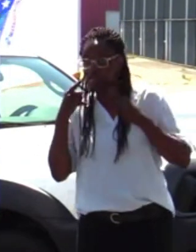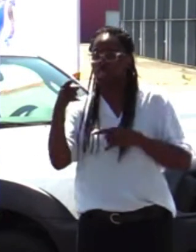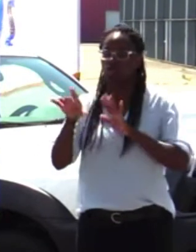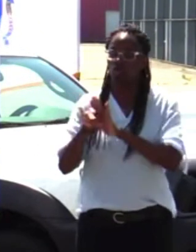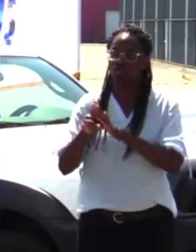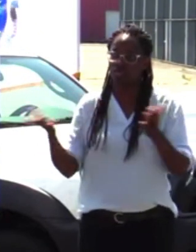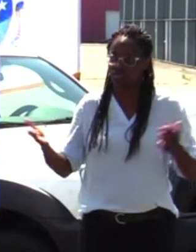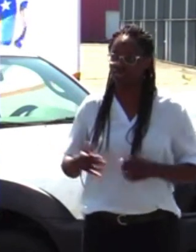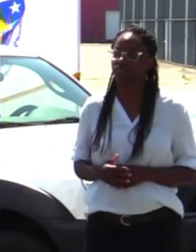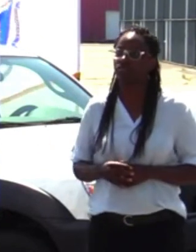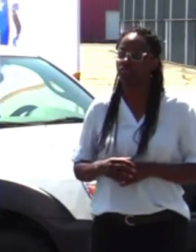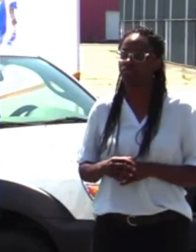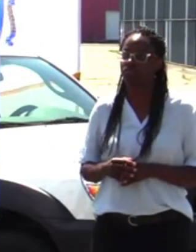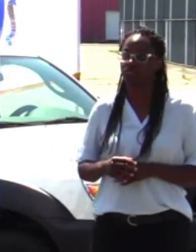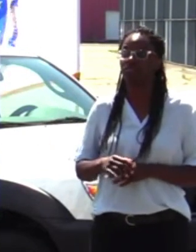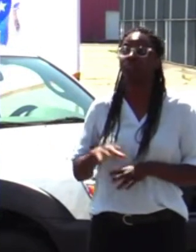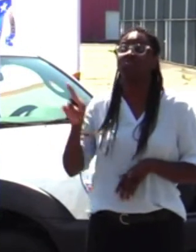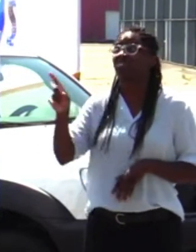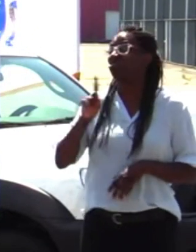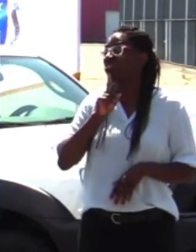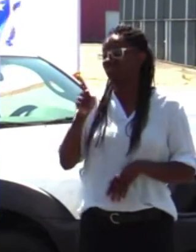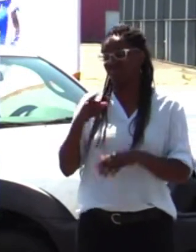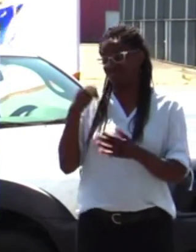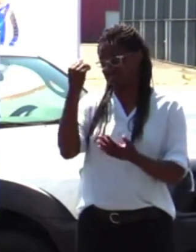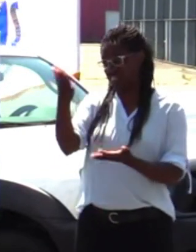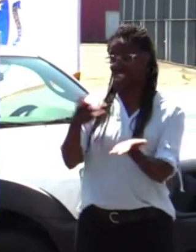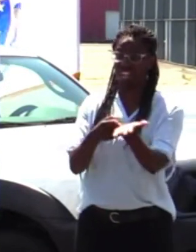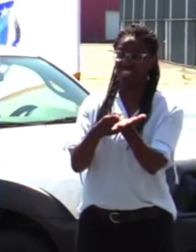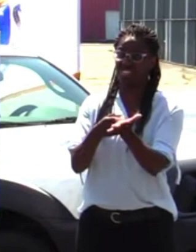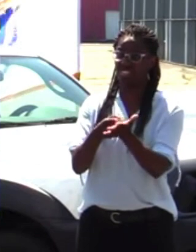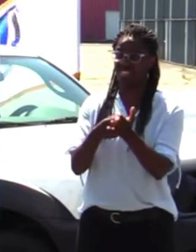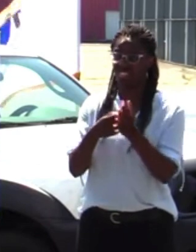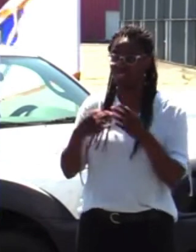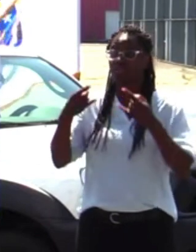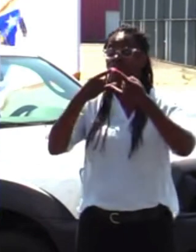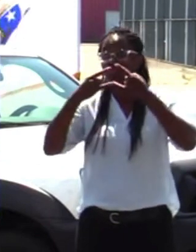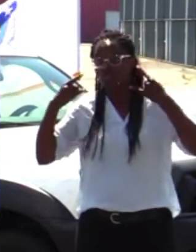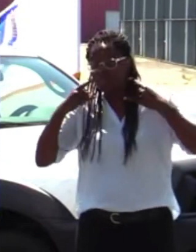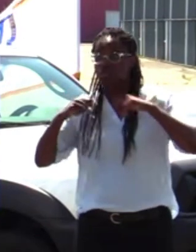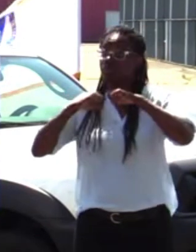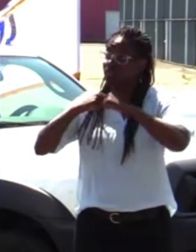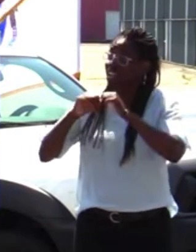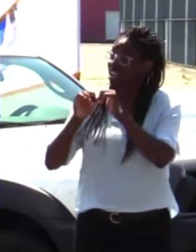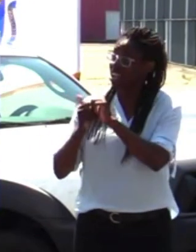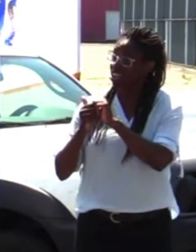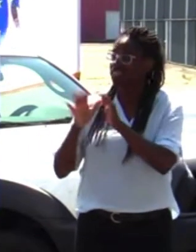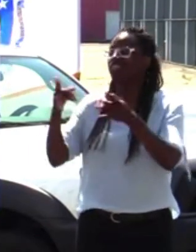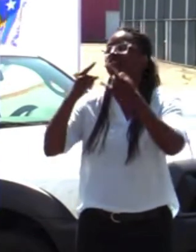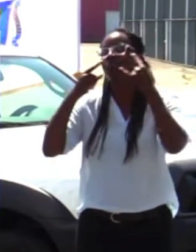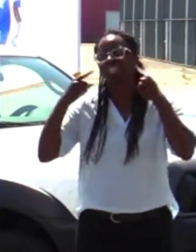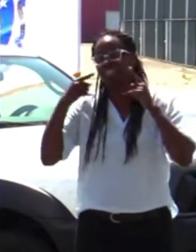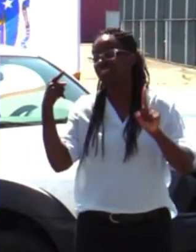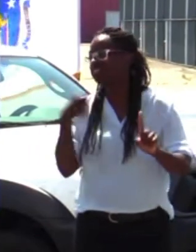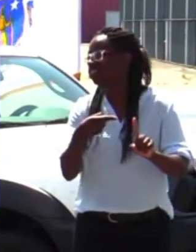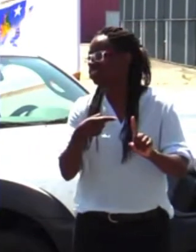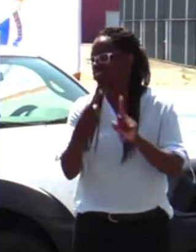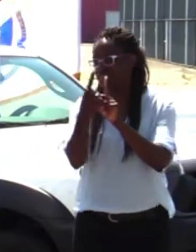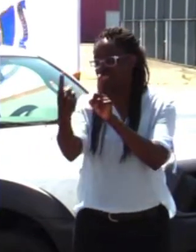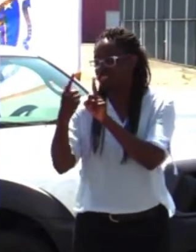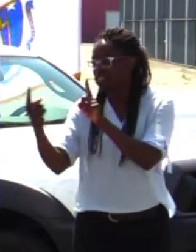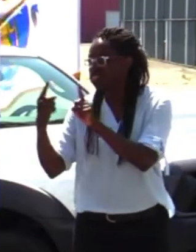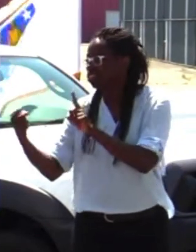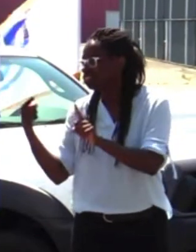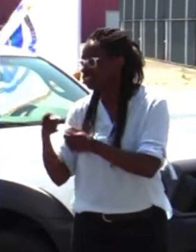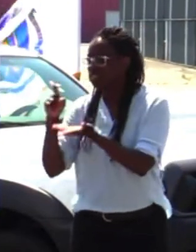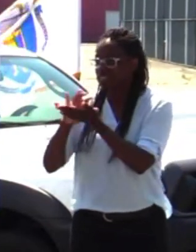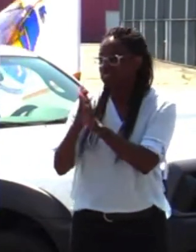that we can all do to keep ourselves, our friends, our neighbors, our families, our coworkers safe. I think it's